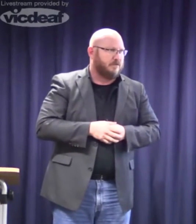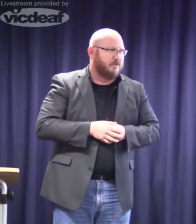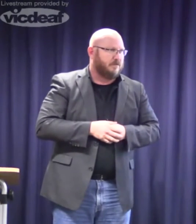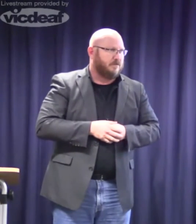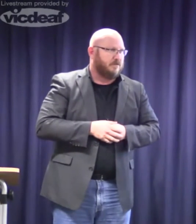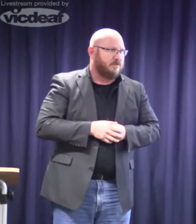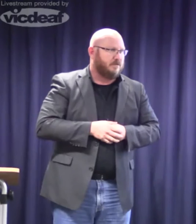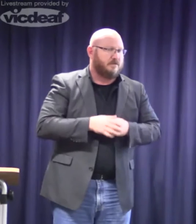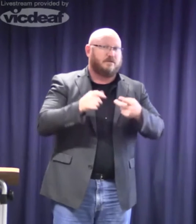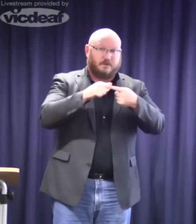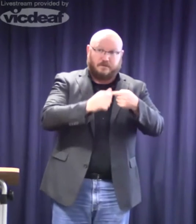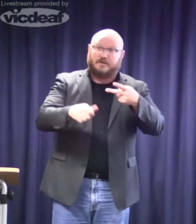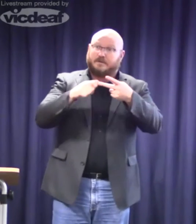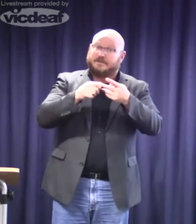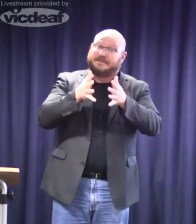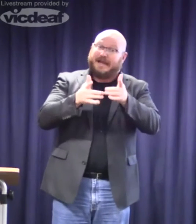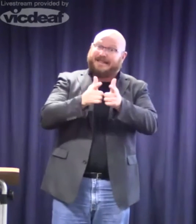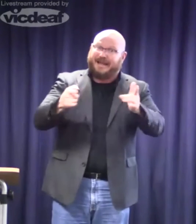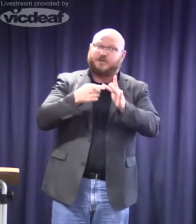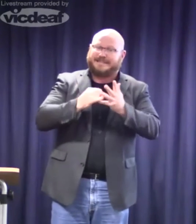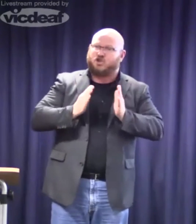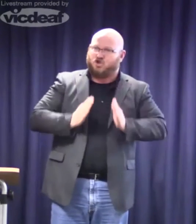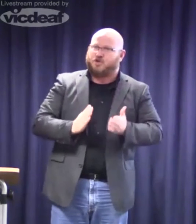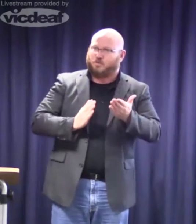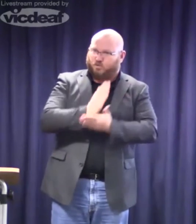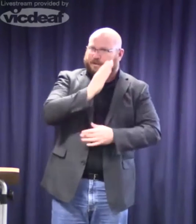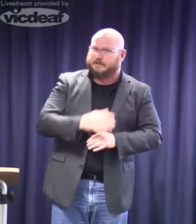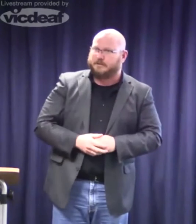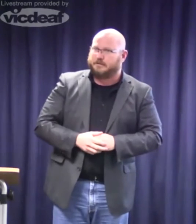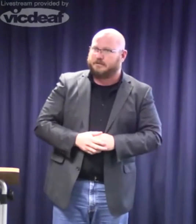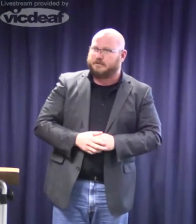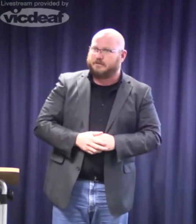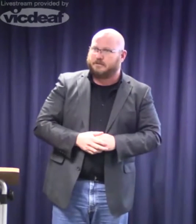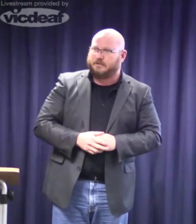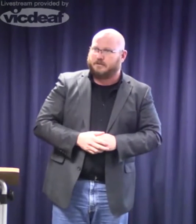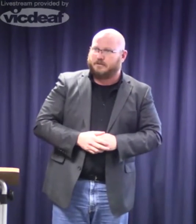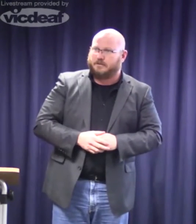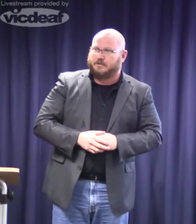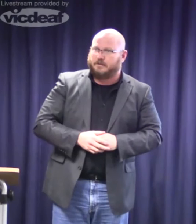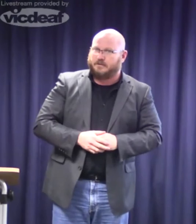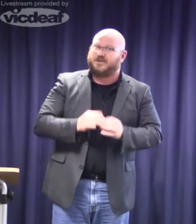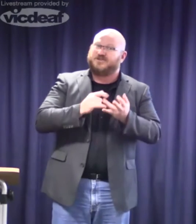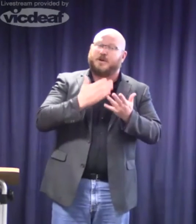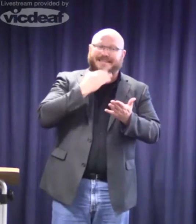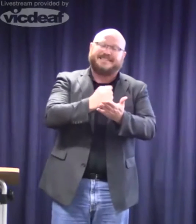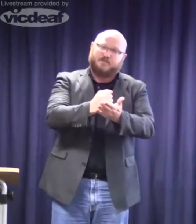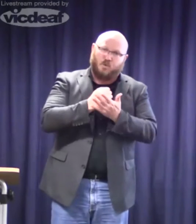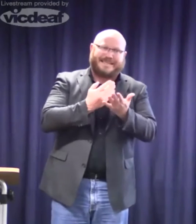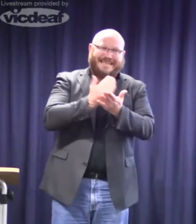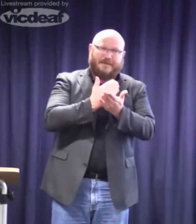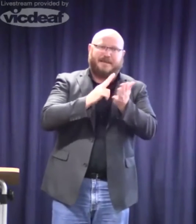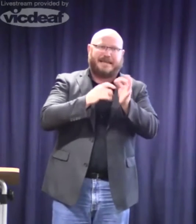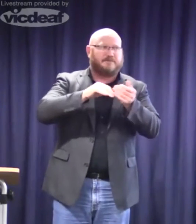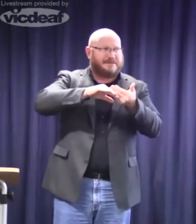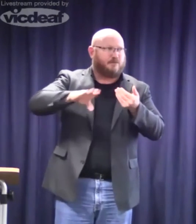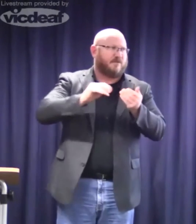The bottom line is, medical services are an essential service. Sign language, access to